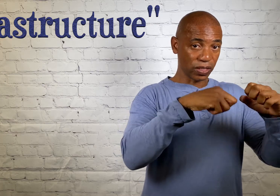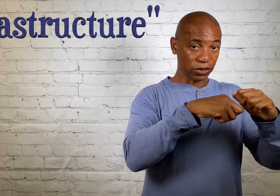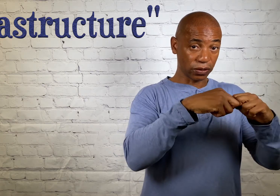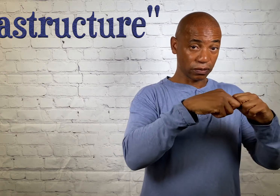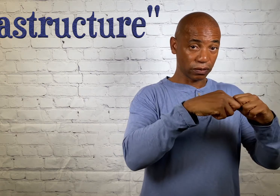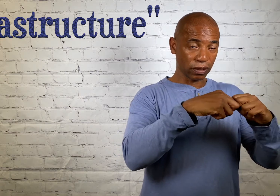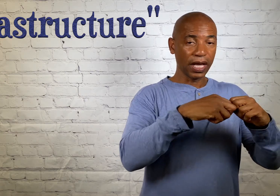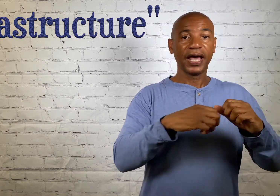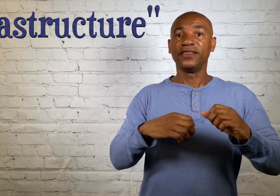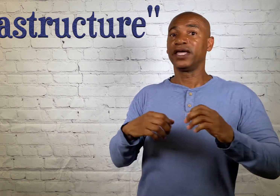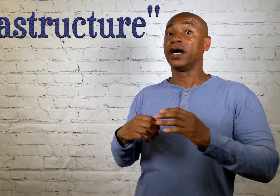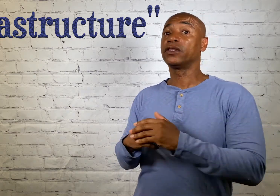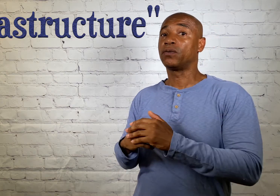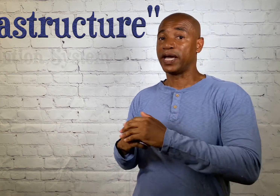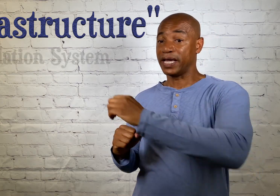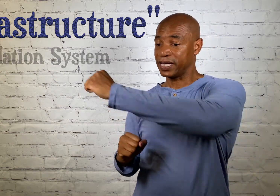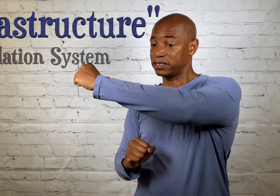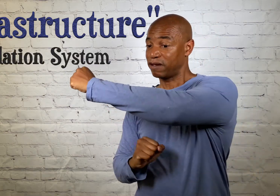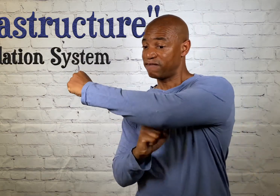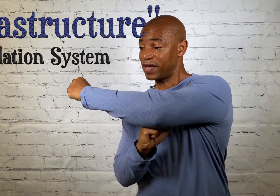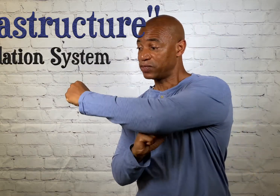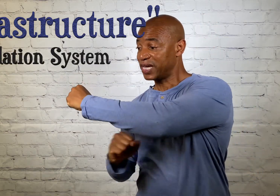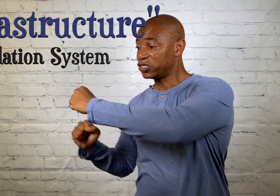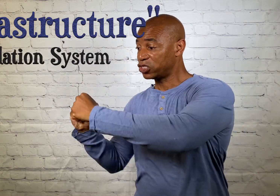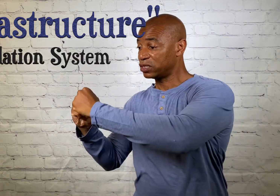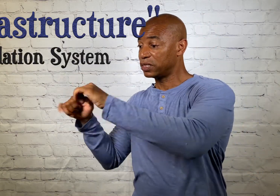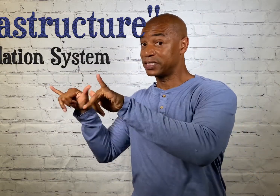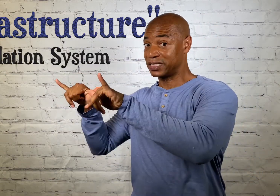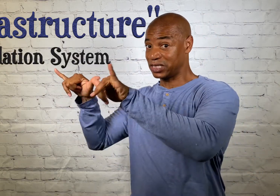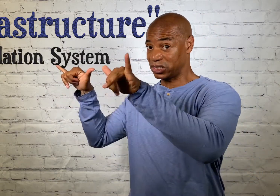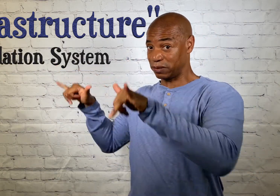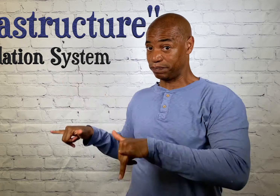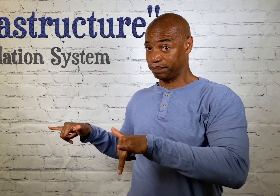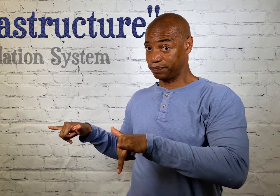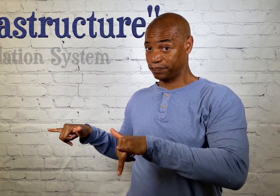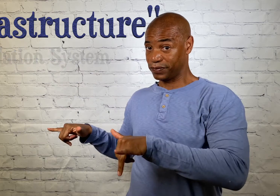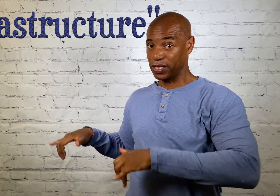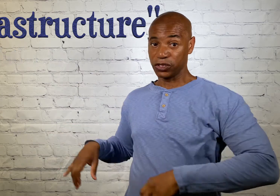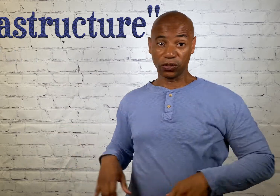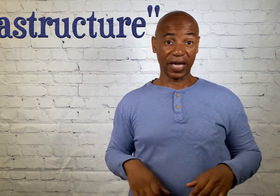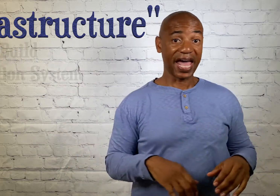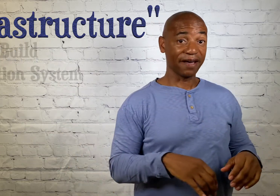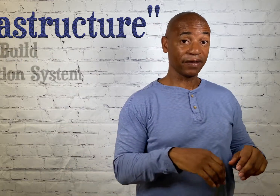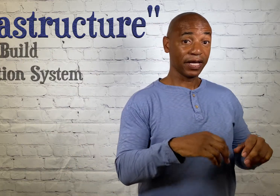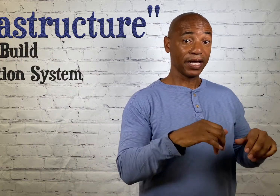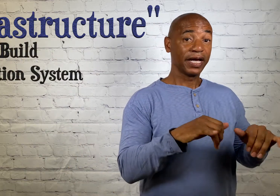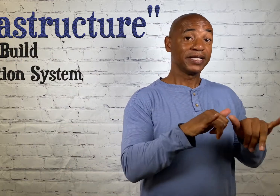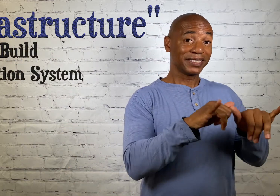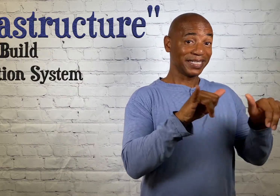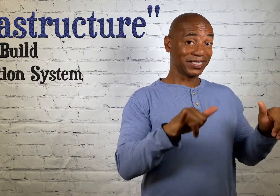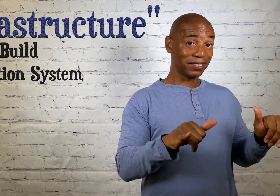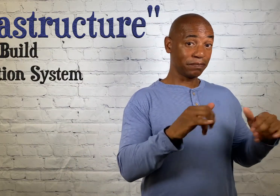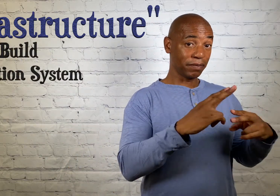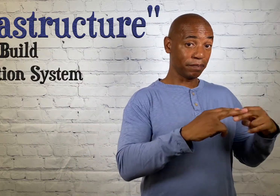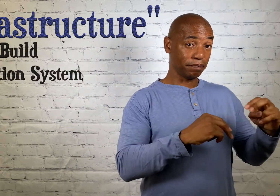structure. The other way is foundation system. So you have system